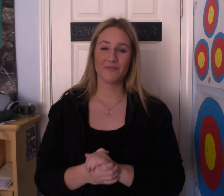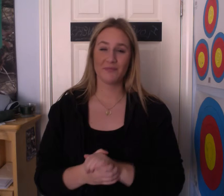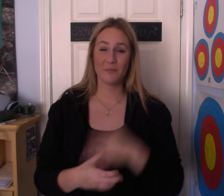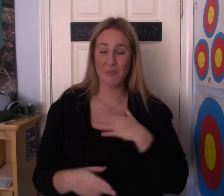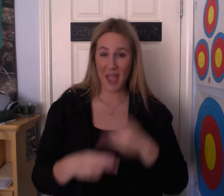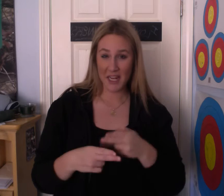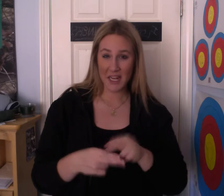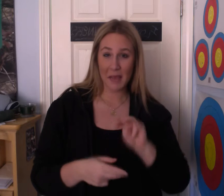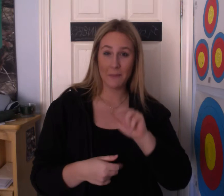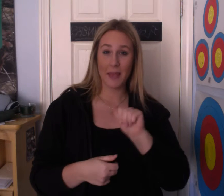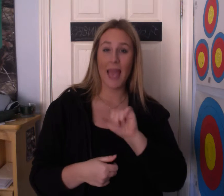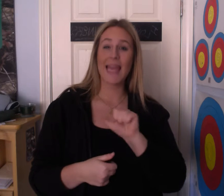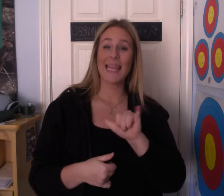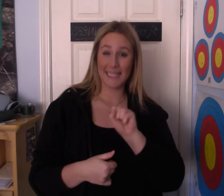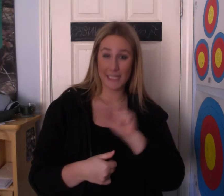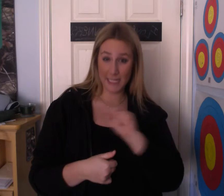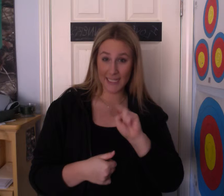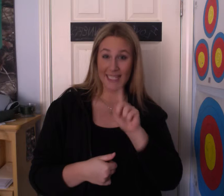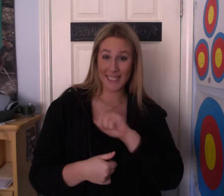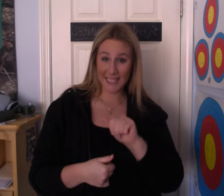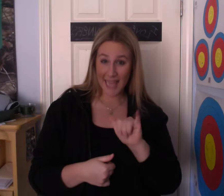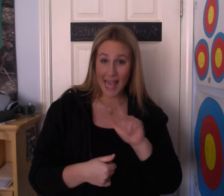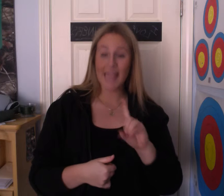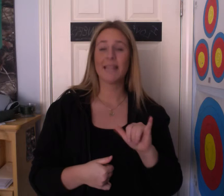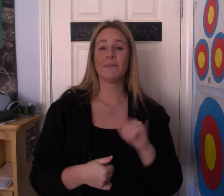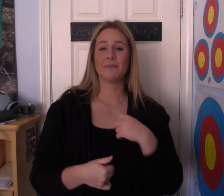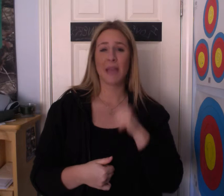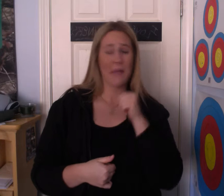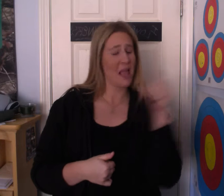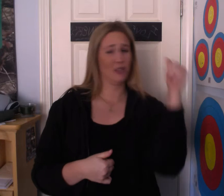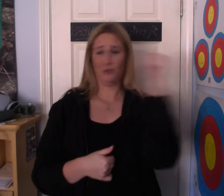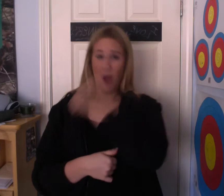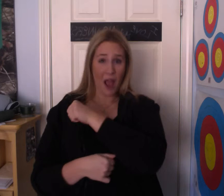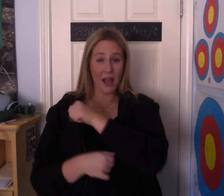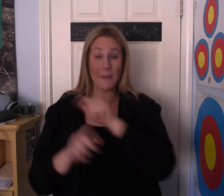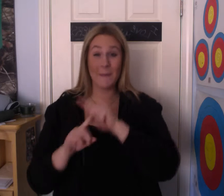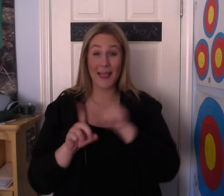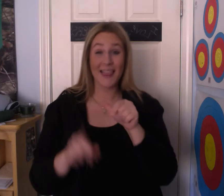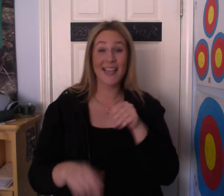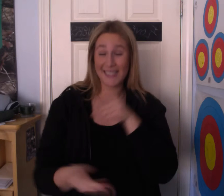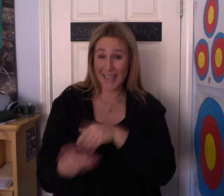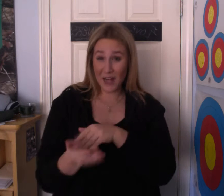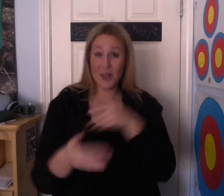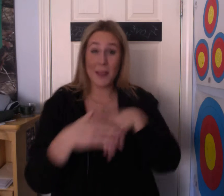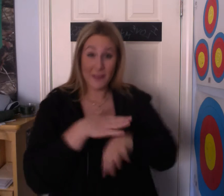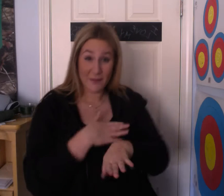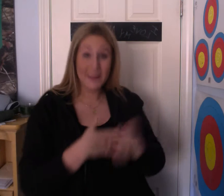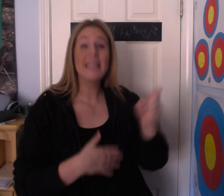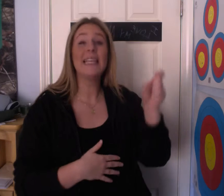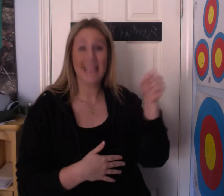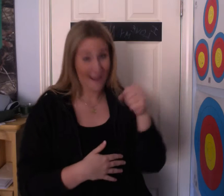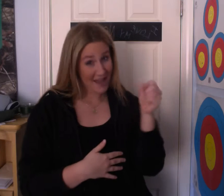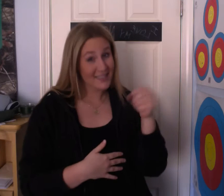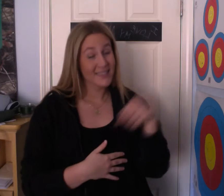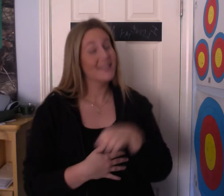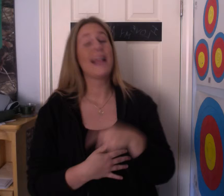My name is Maysoon Zayed, and I am not drunk, but the doctor who delivered me was. He cut my